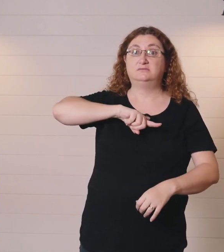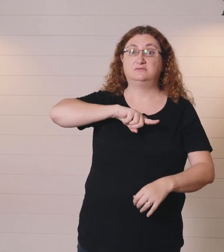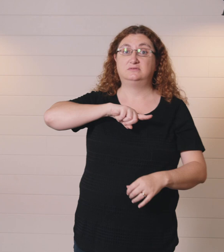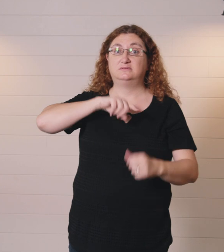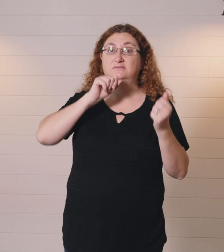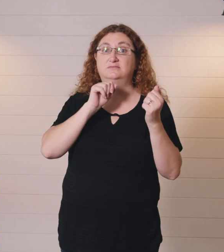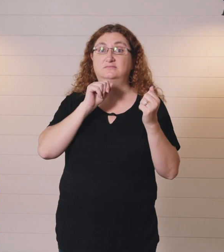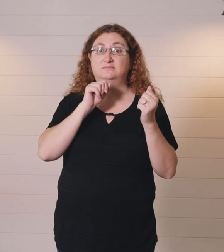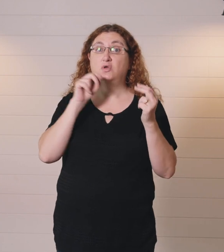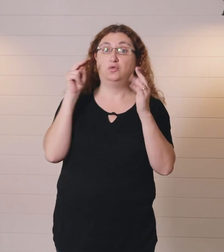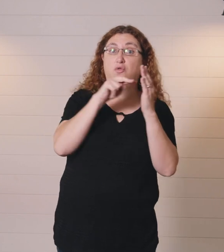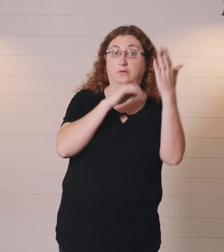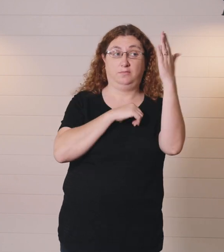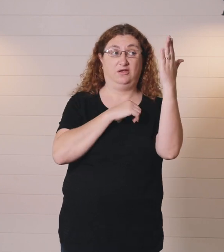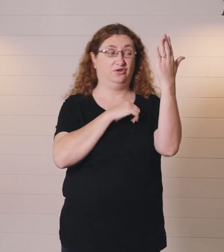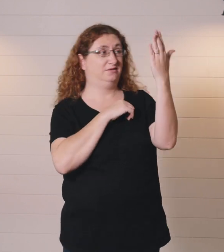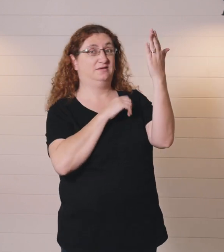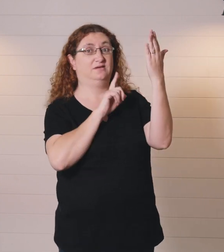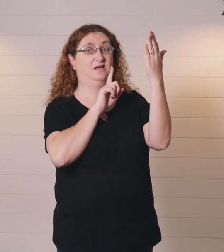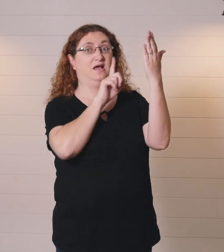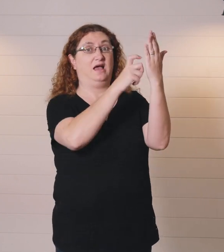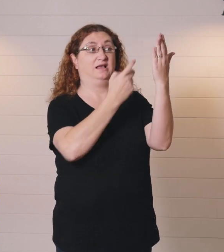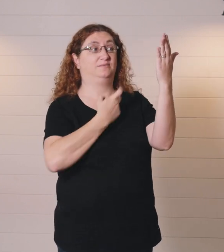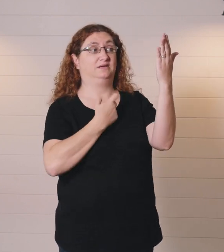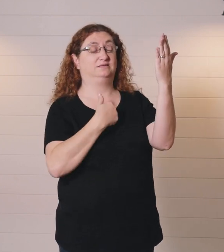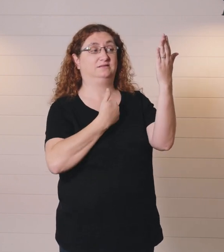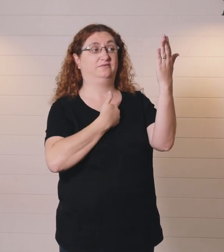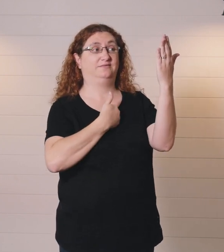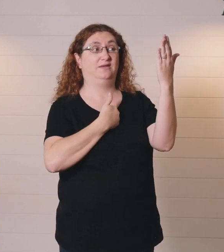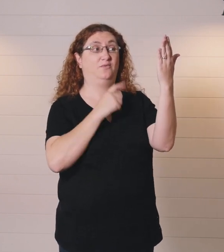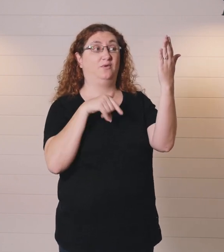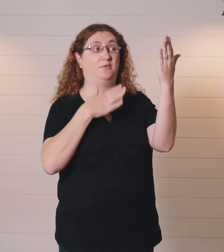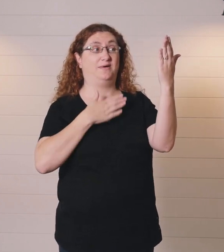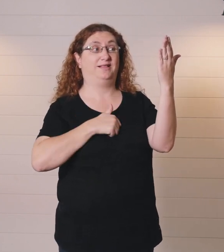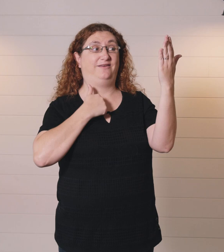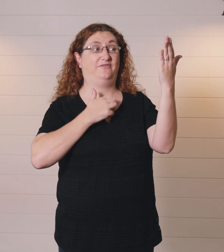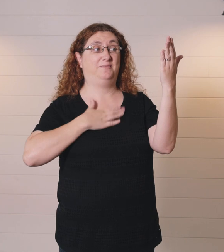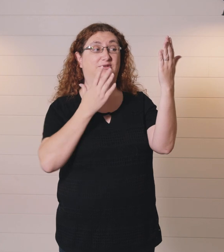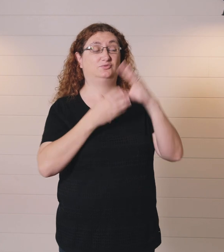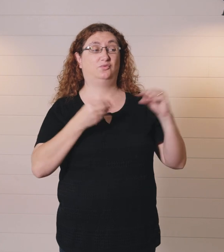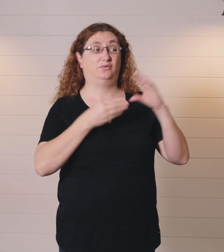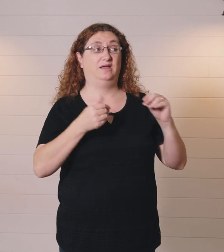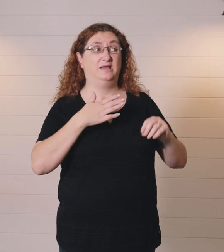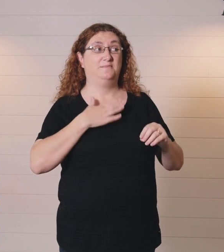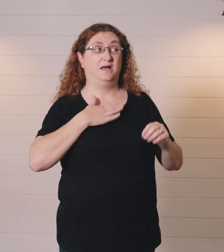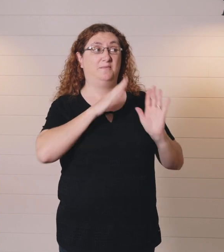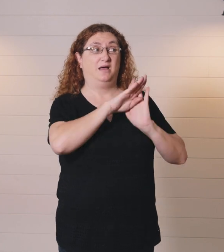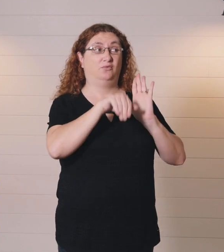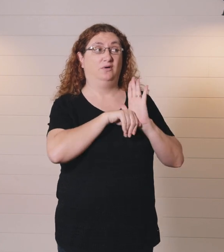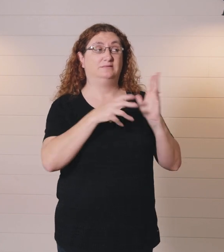and ask some deep questions. What about my life? What about my story? What about